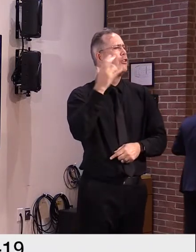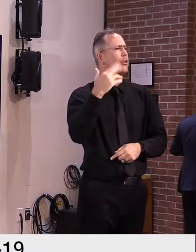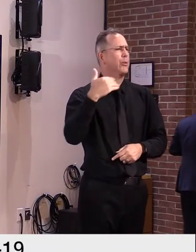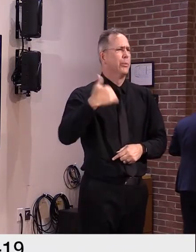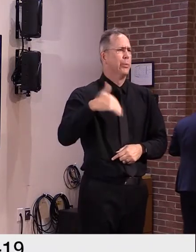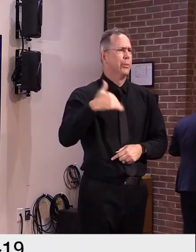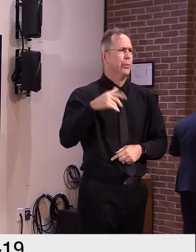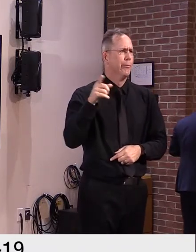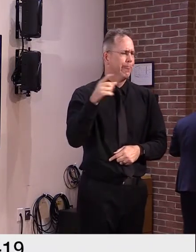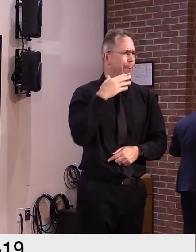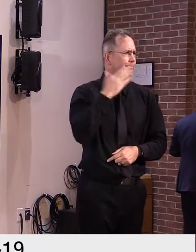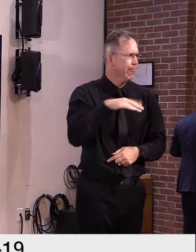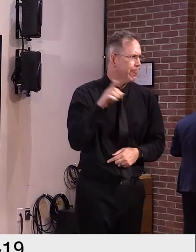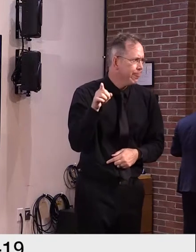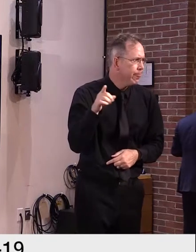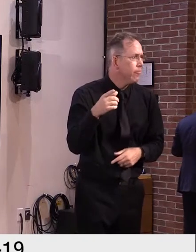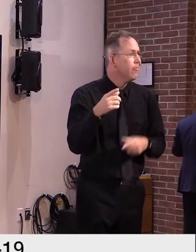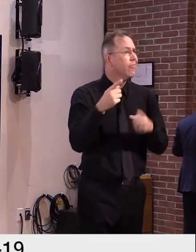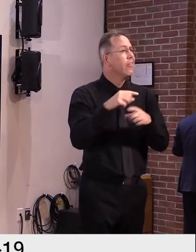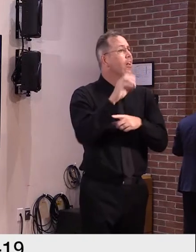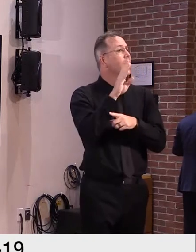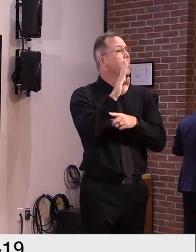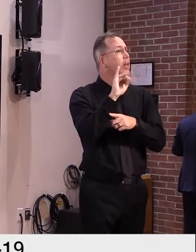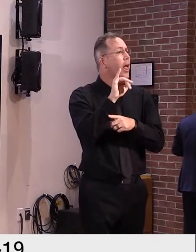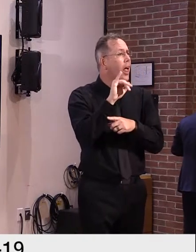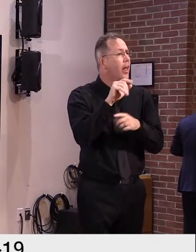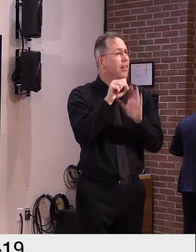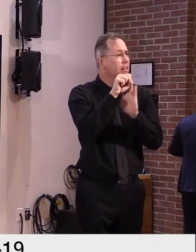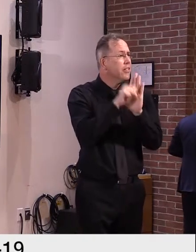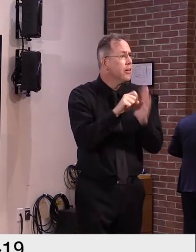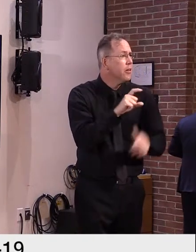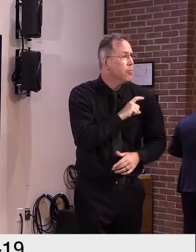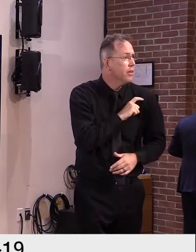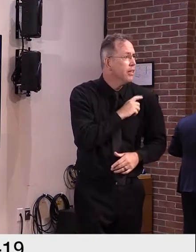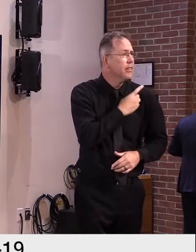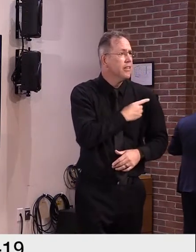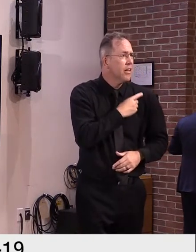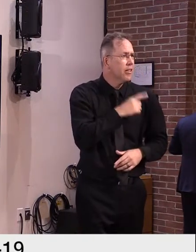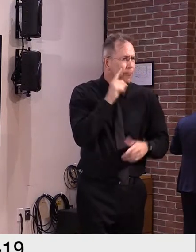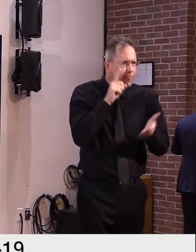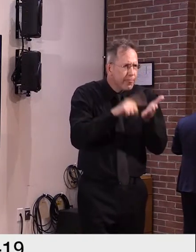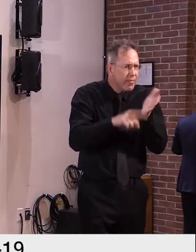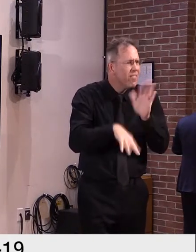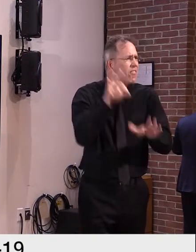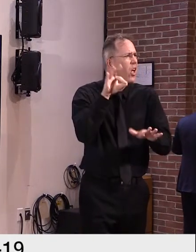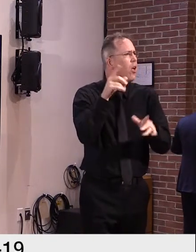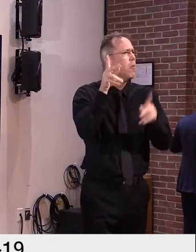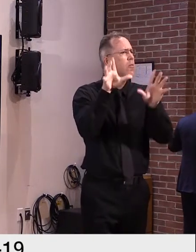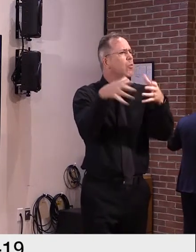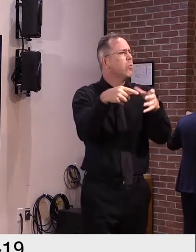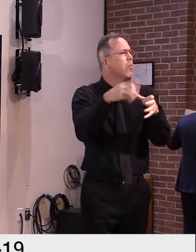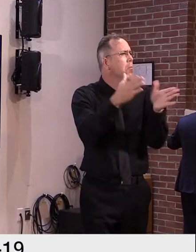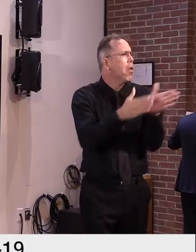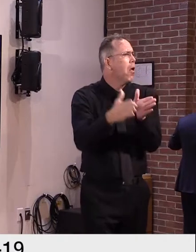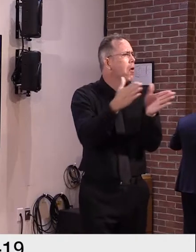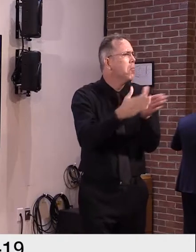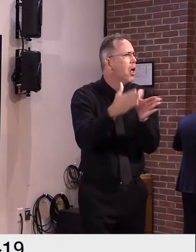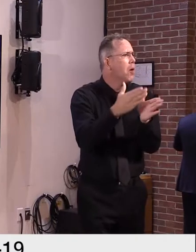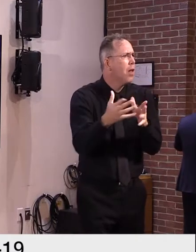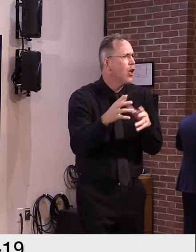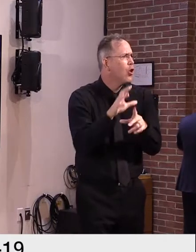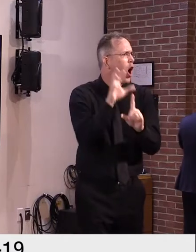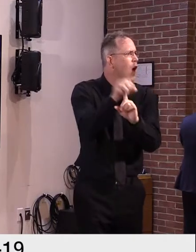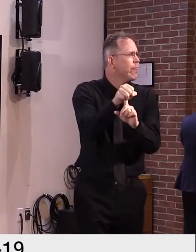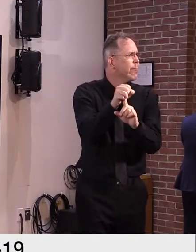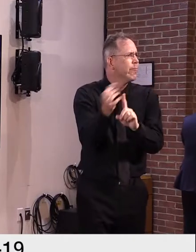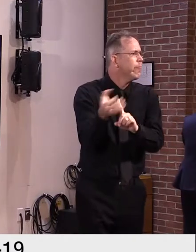and state and local law enforcement uncovered a plot to take over the Capitol, take hostages, including the governor, and to